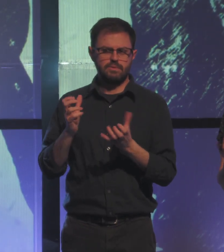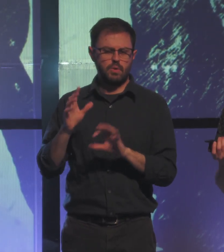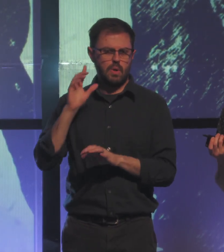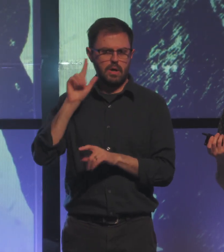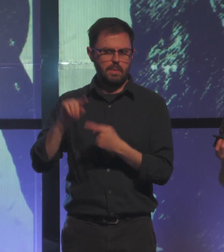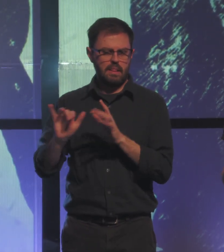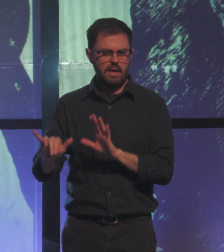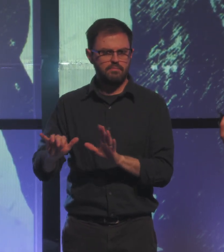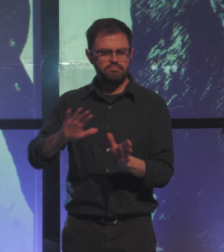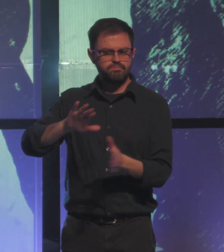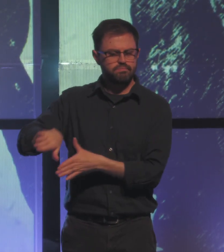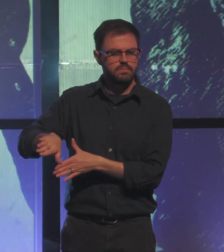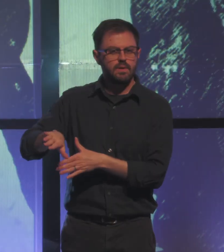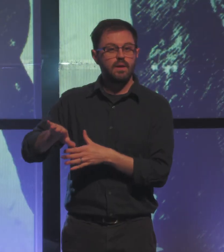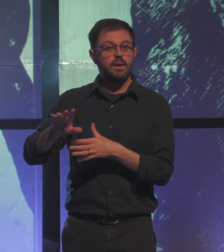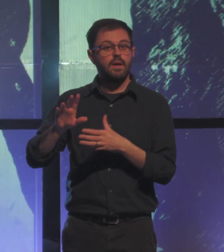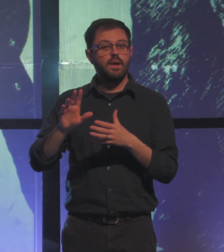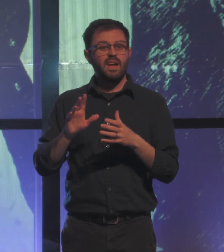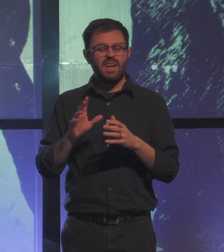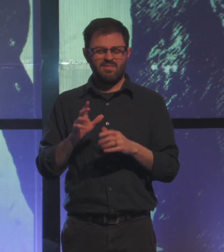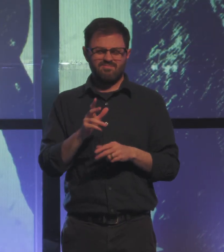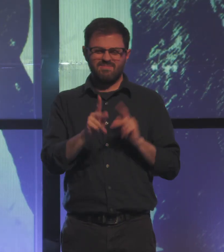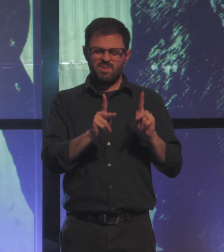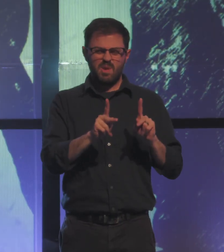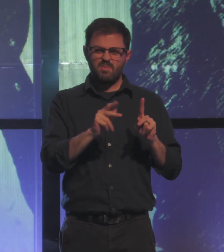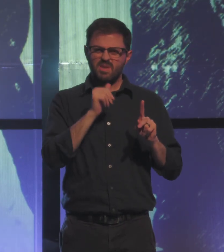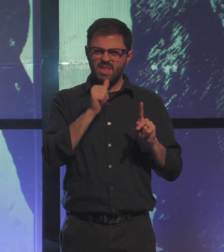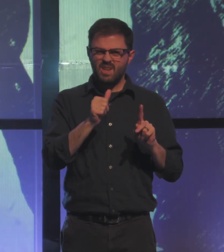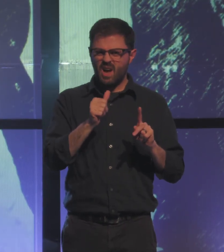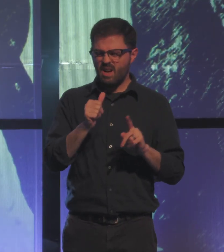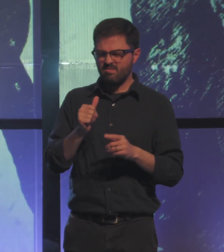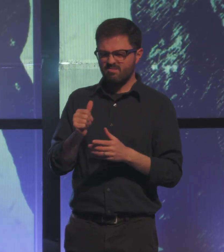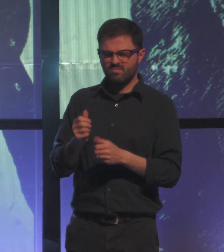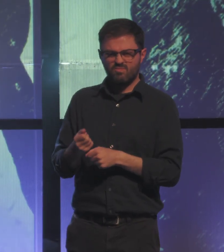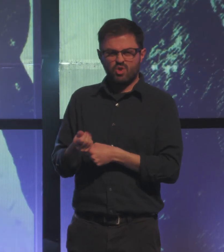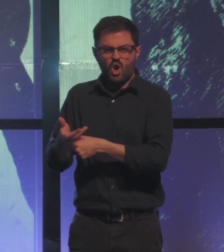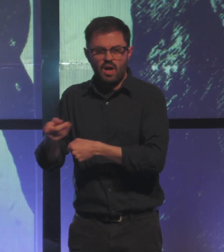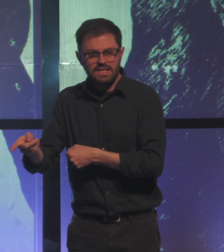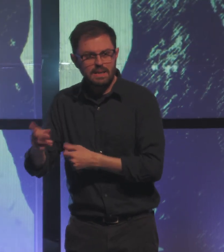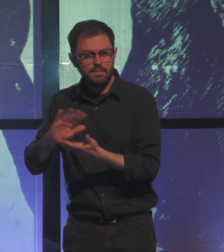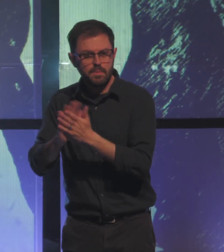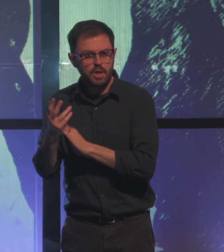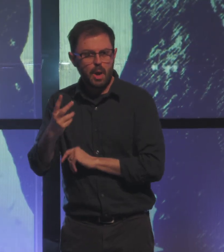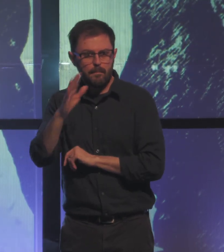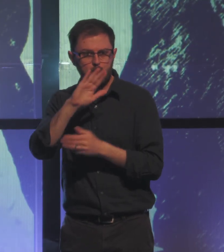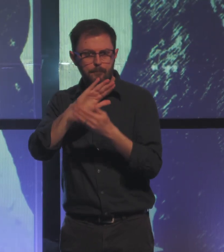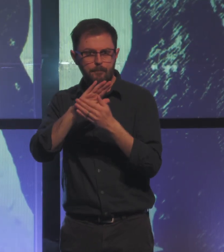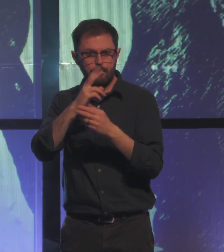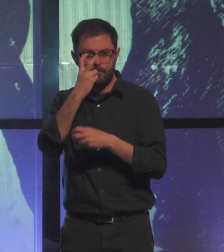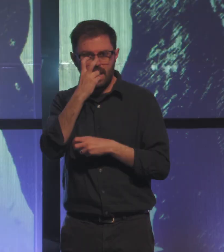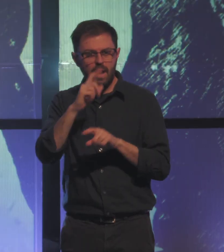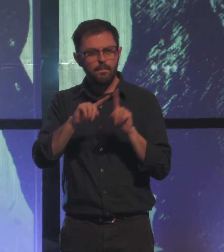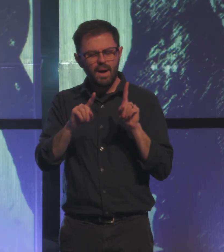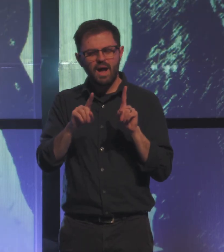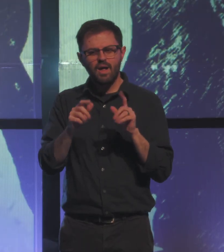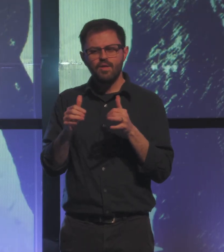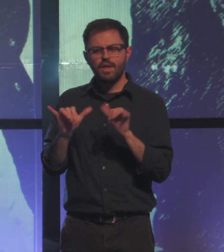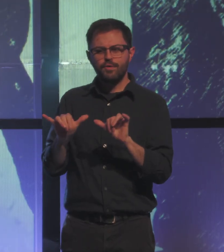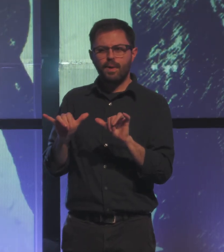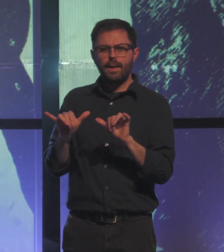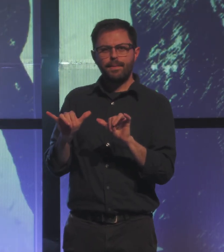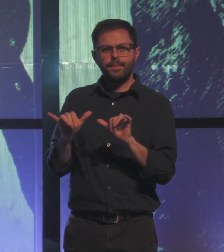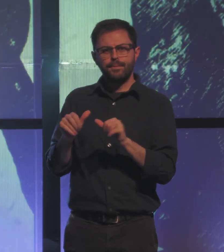And the crowd, right? The crowd did not create Bartimaeus' blindness, but they absolutely did try to preserve his